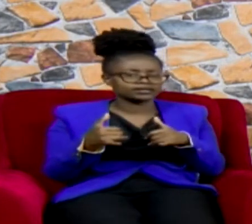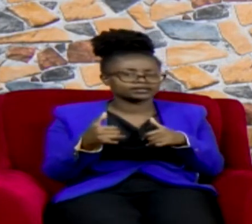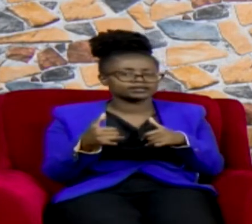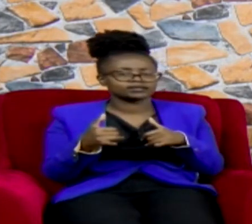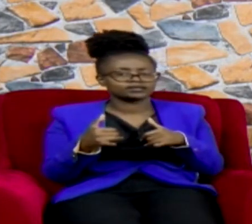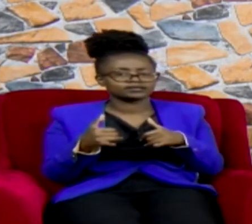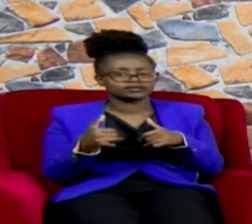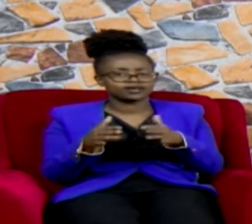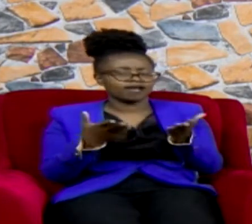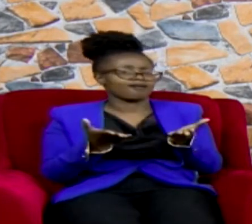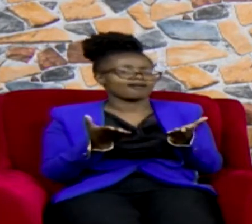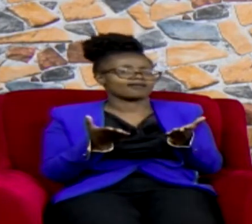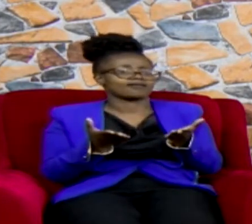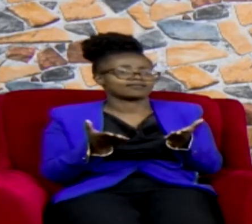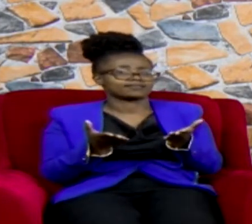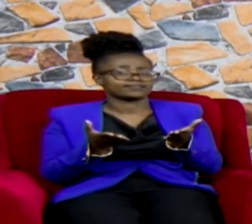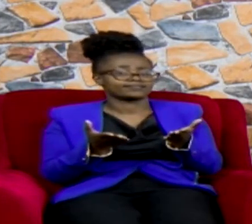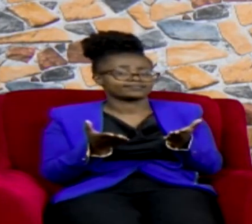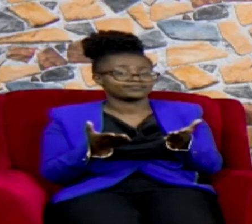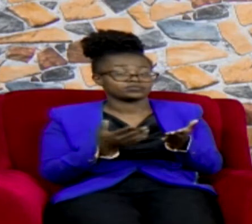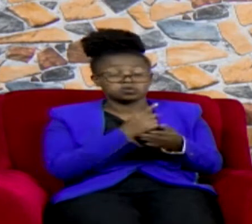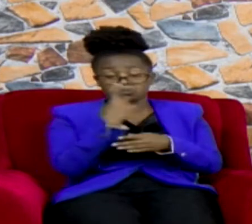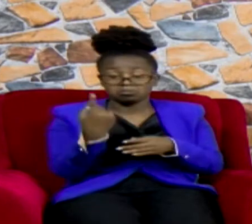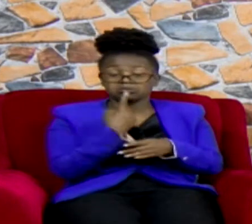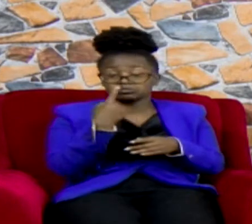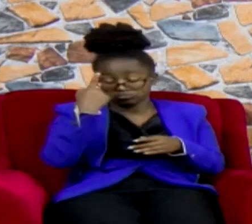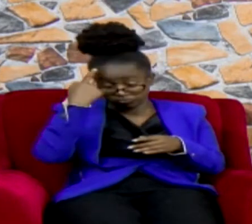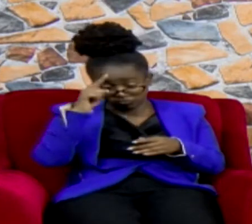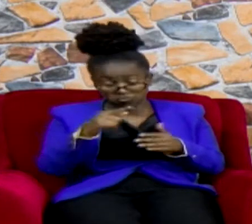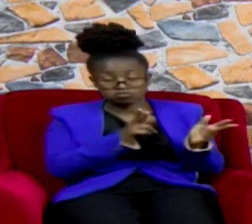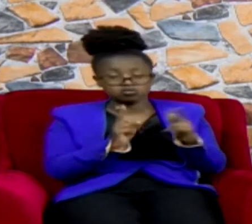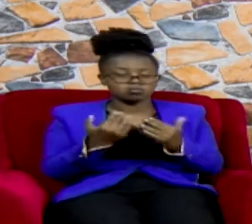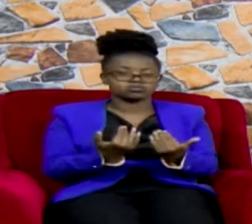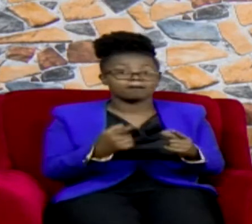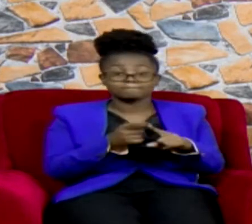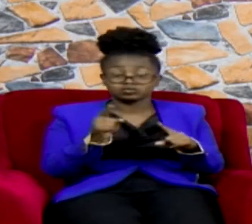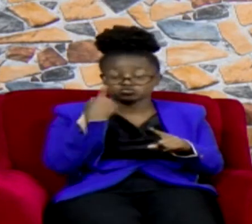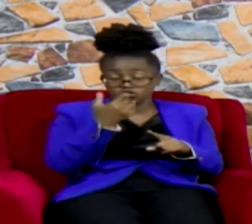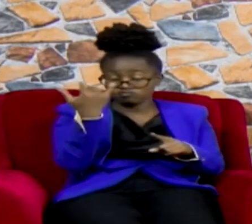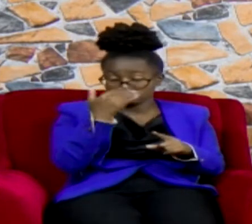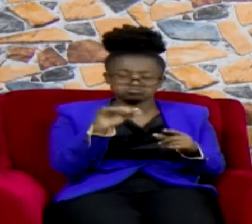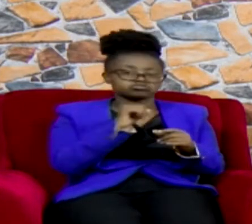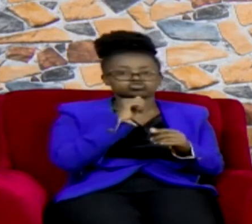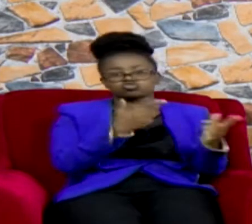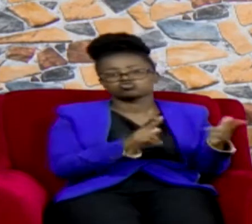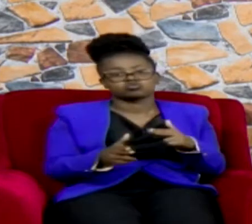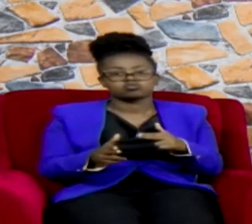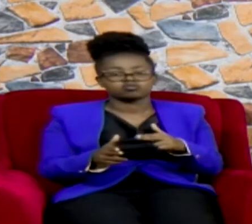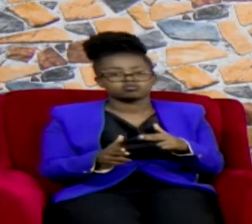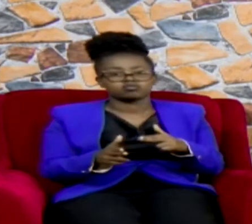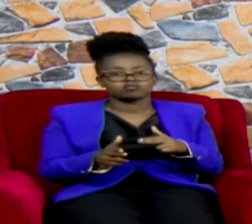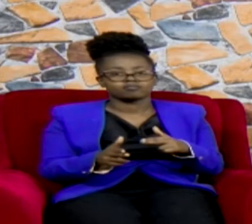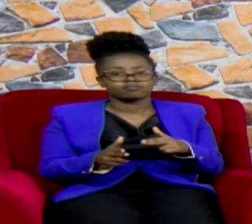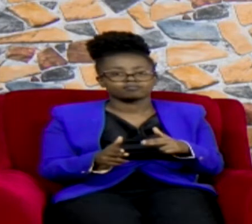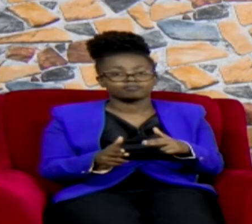Like Yes, it's not automatic to a typical child, but to child in the spectrum. That's one area we